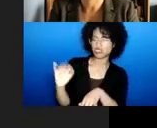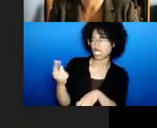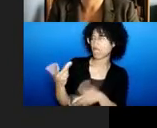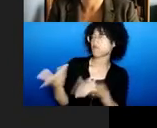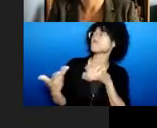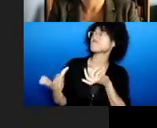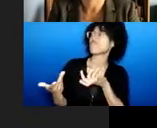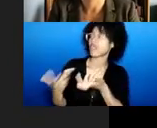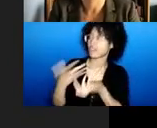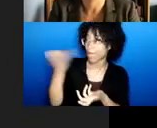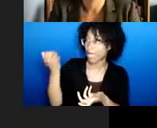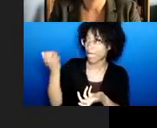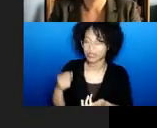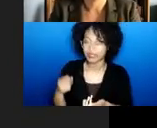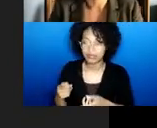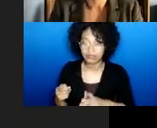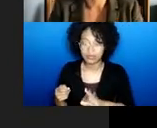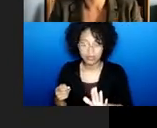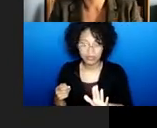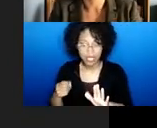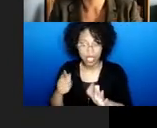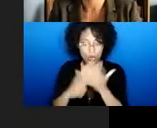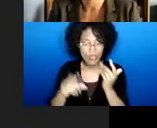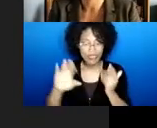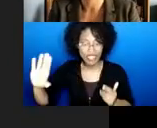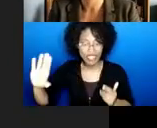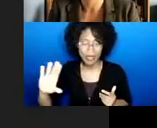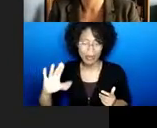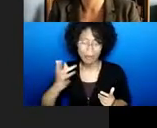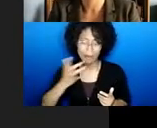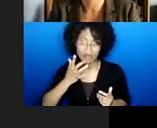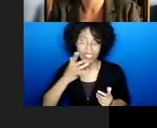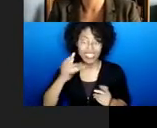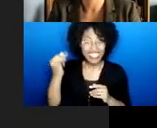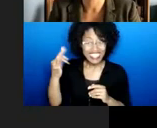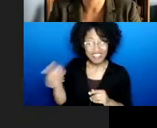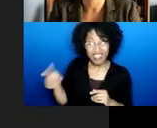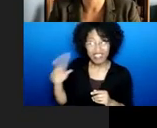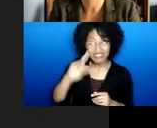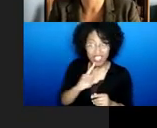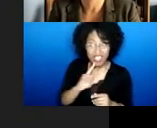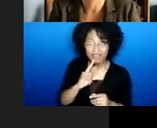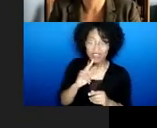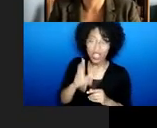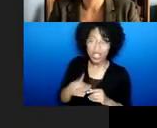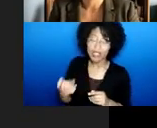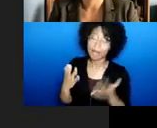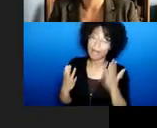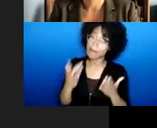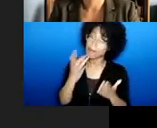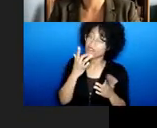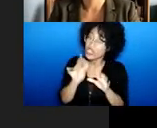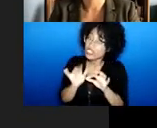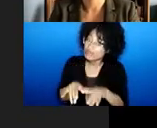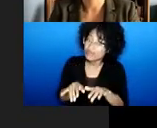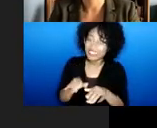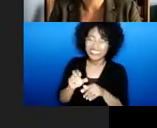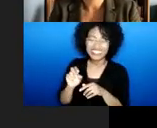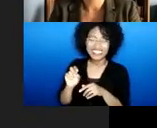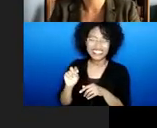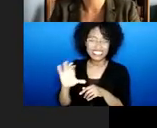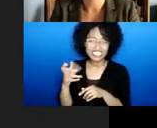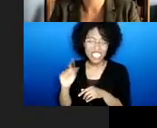folks to interact, because if somebody's deaf or hard of hearing, they may prefer for it to be a text chat. Just sort